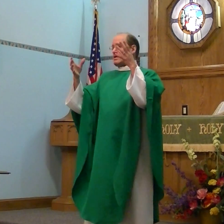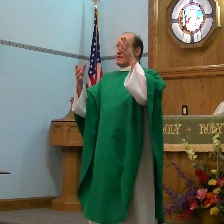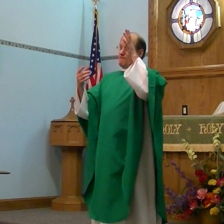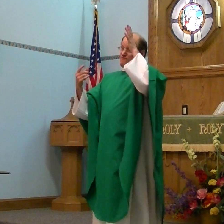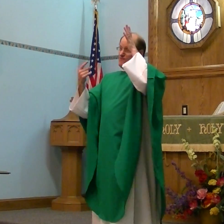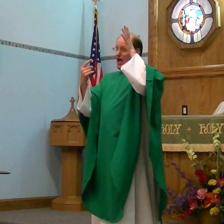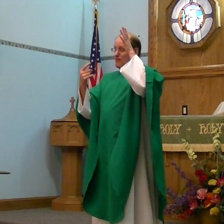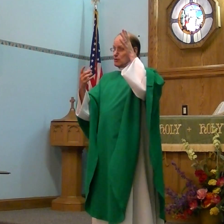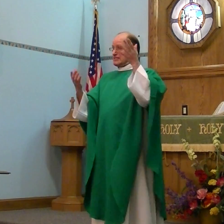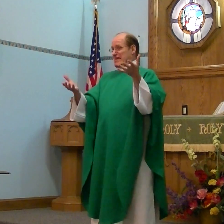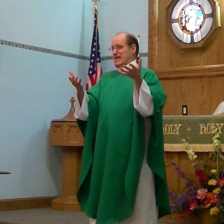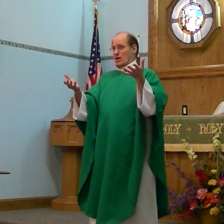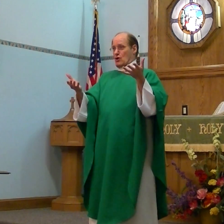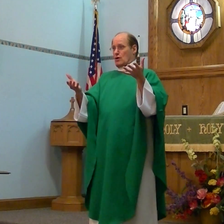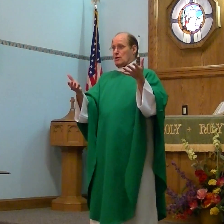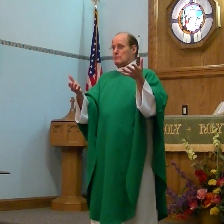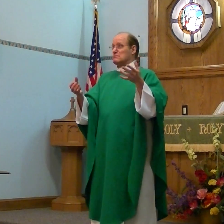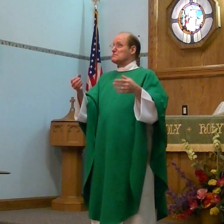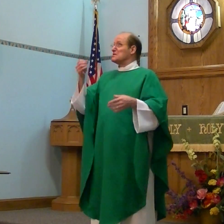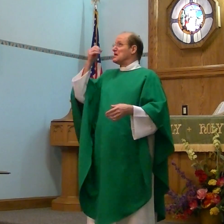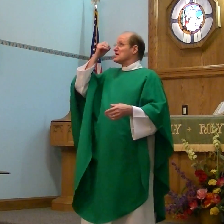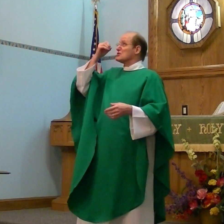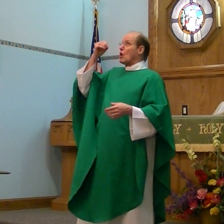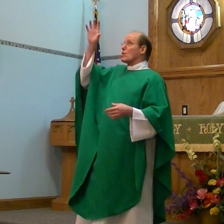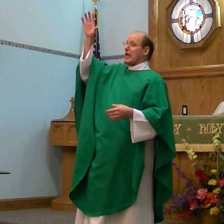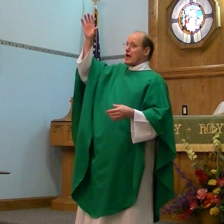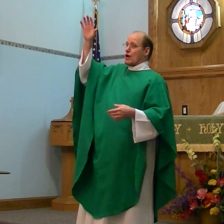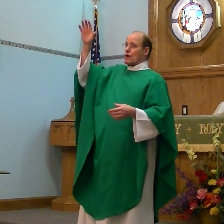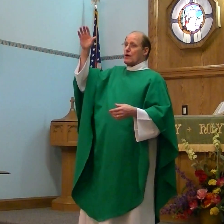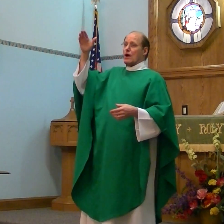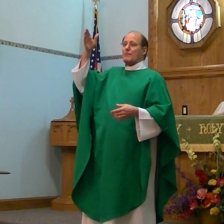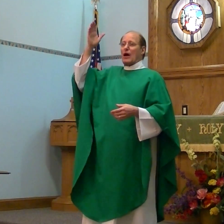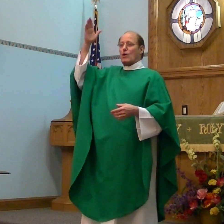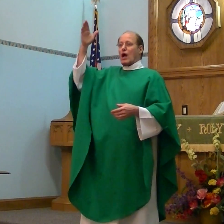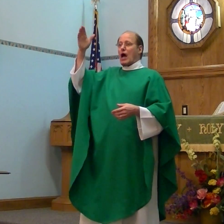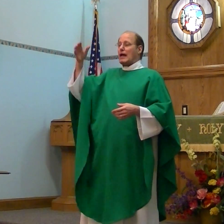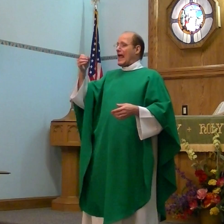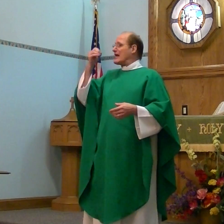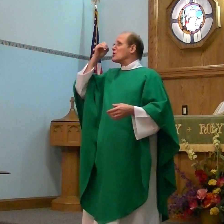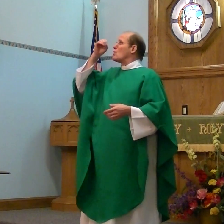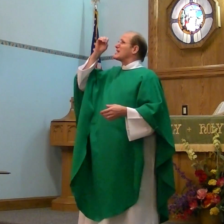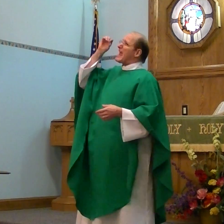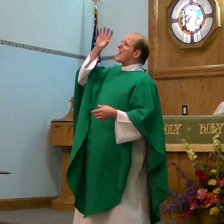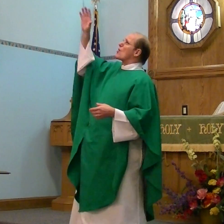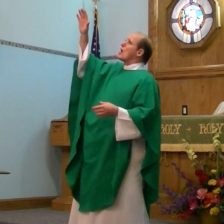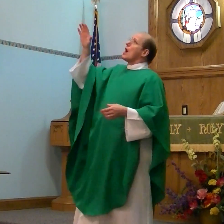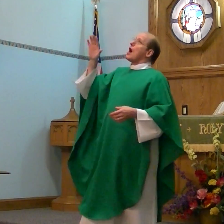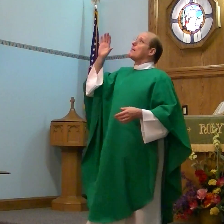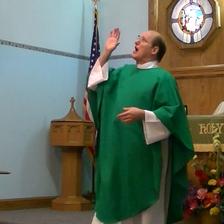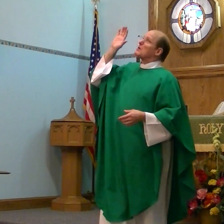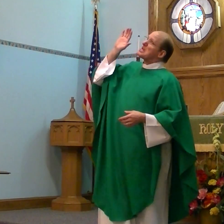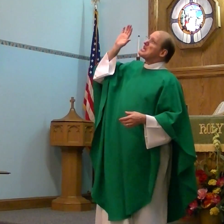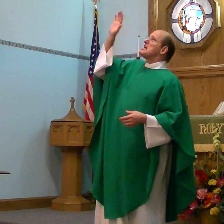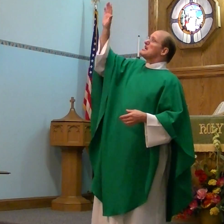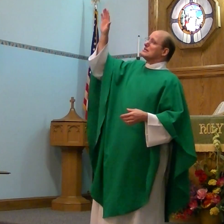fathers here don't care about God and don't care about his